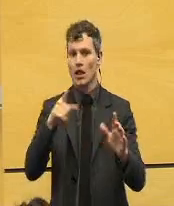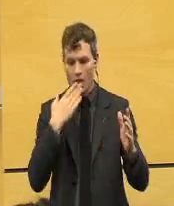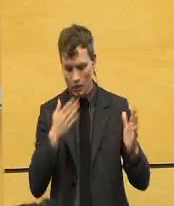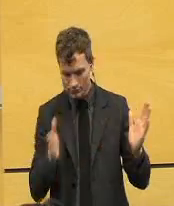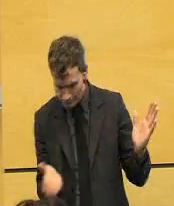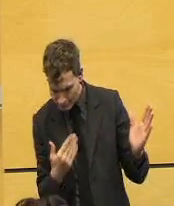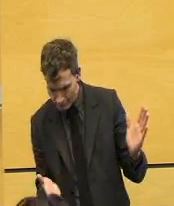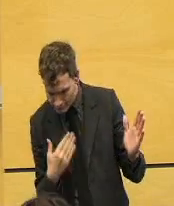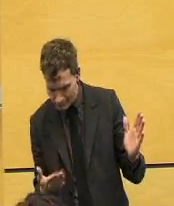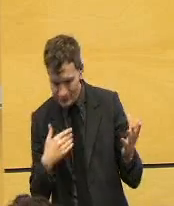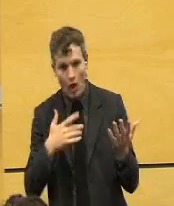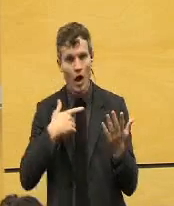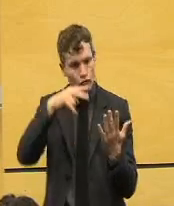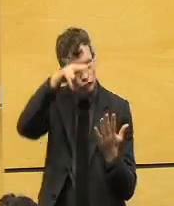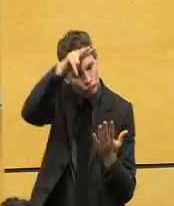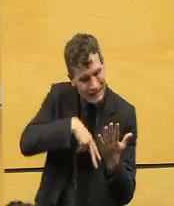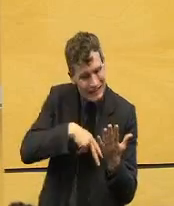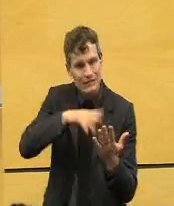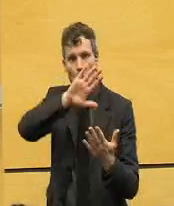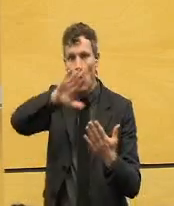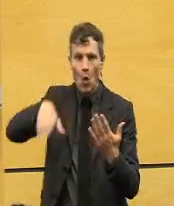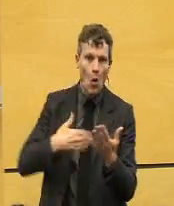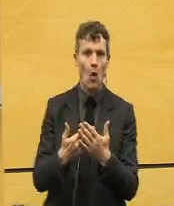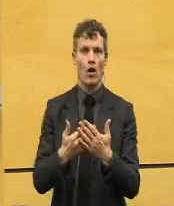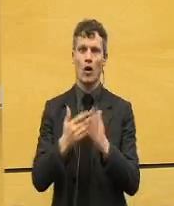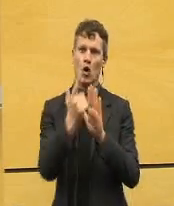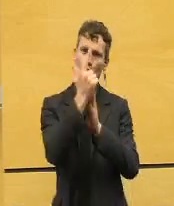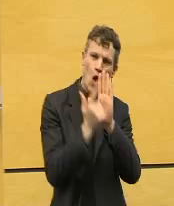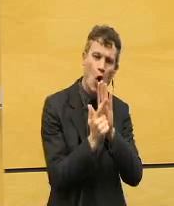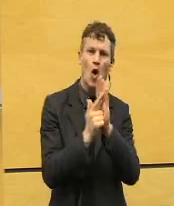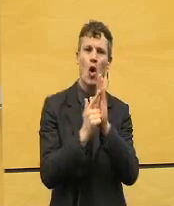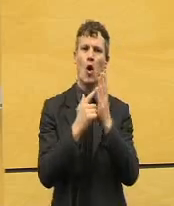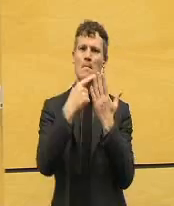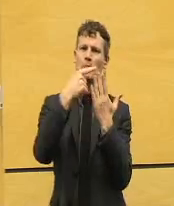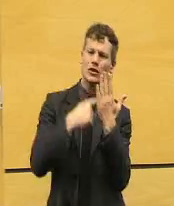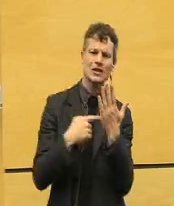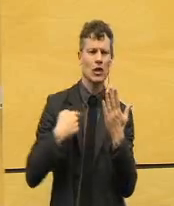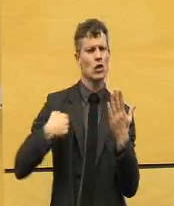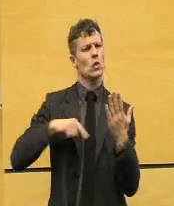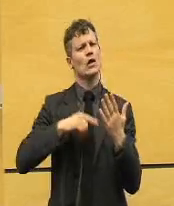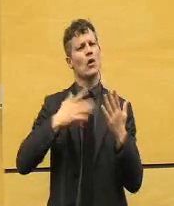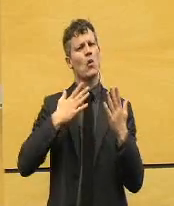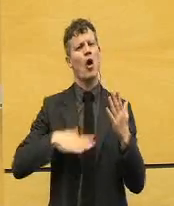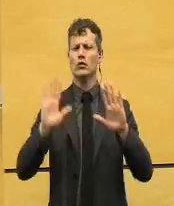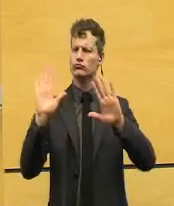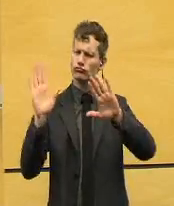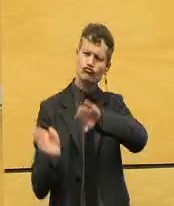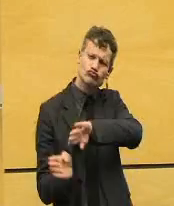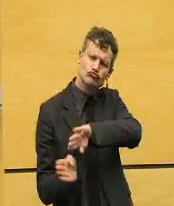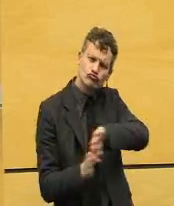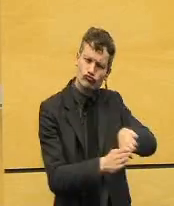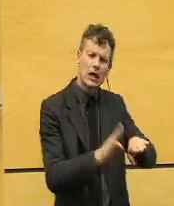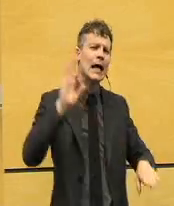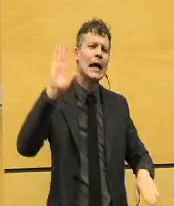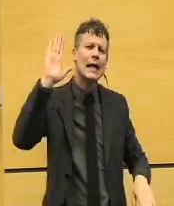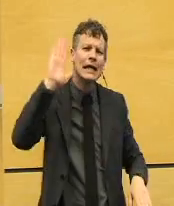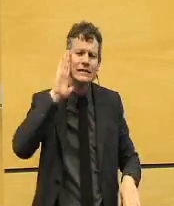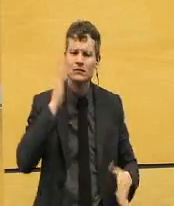the laws or policies. We really want to listen to the